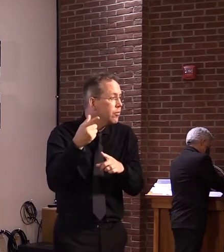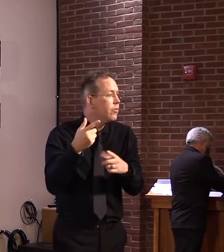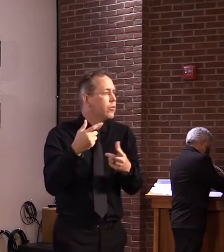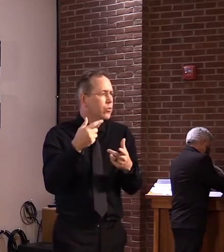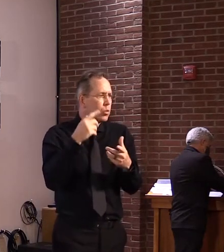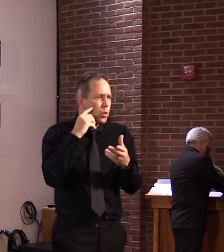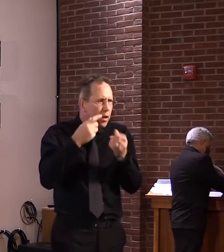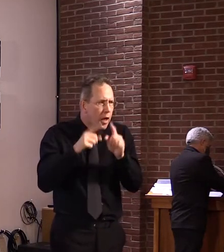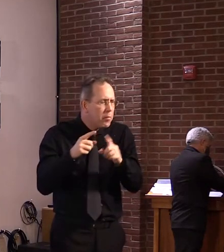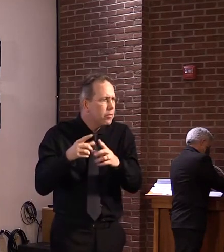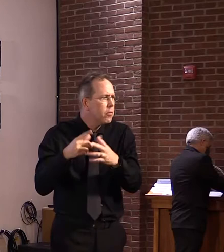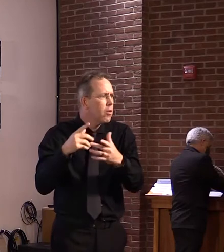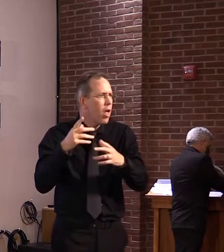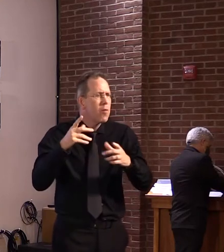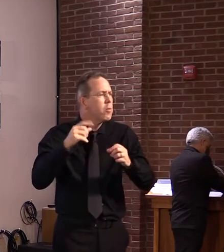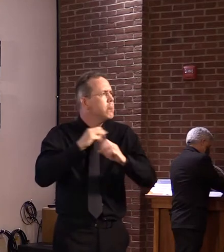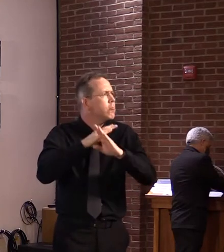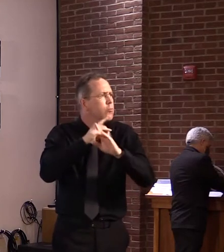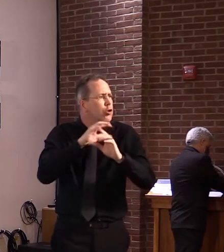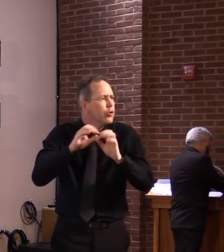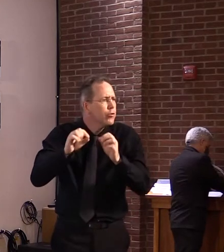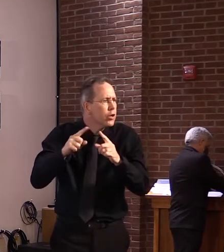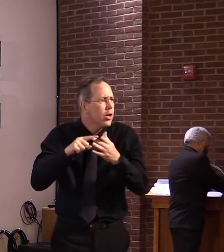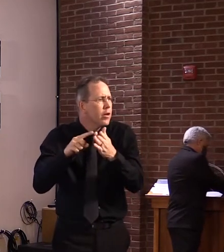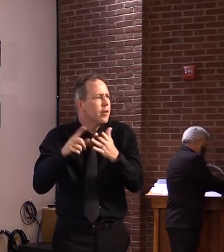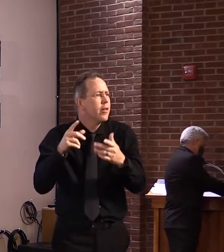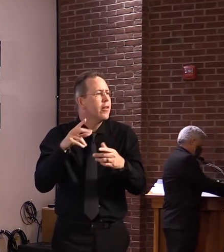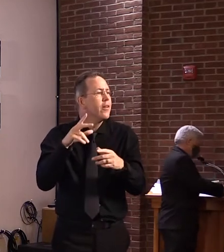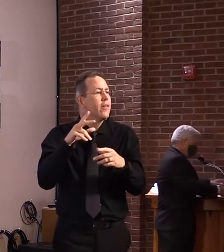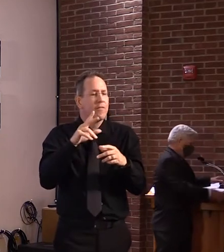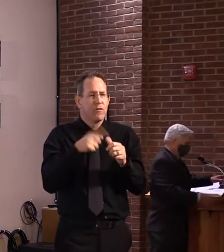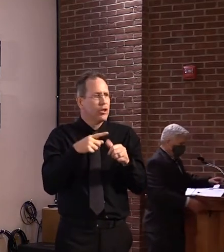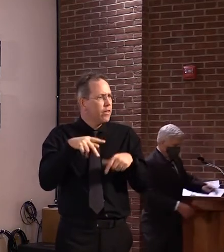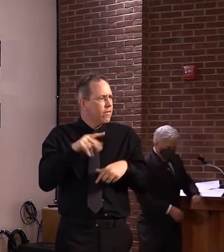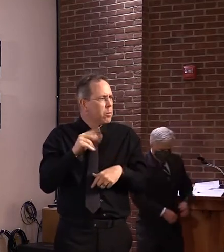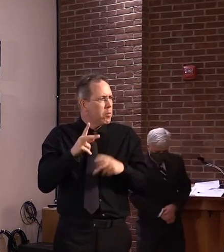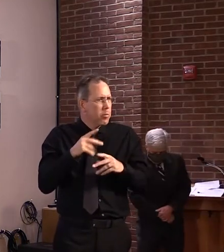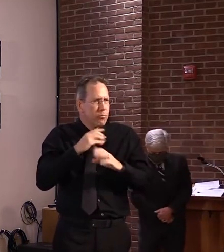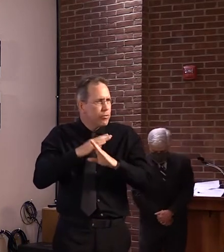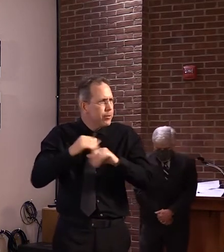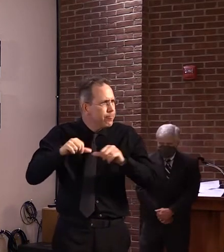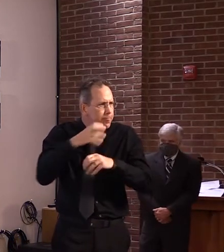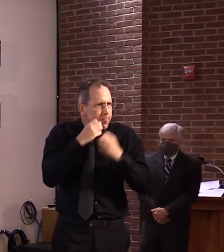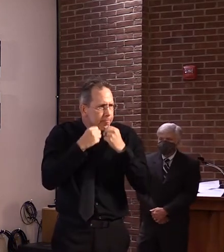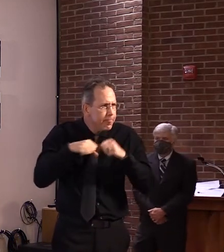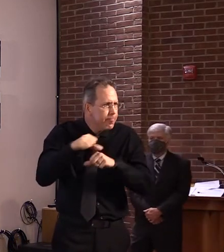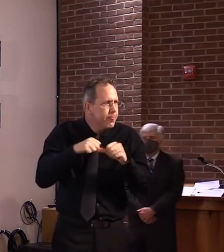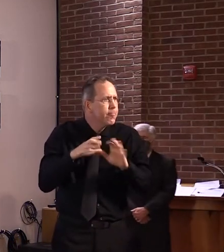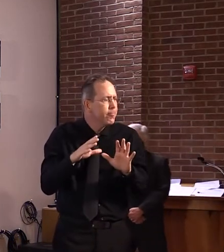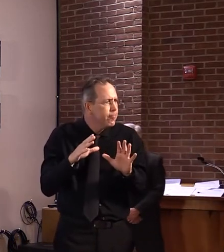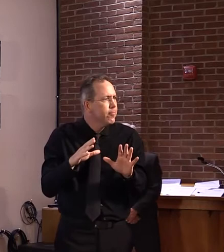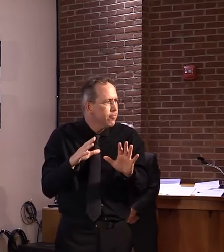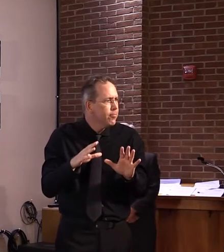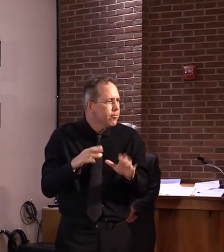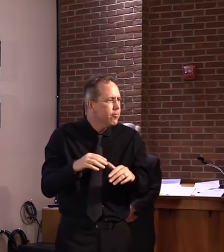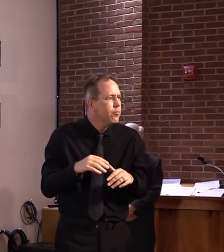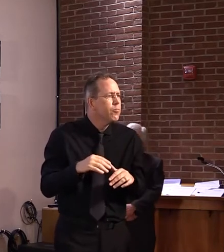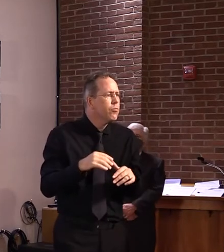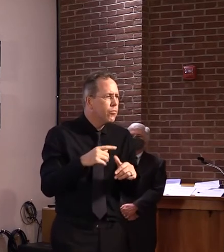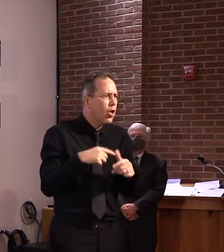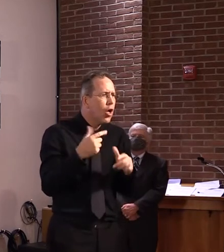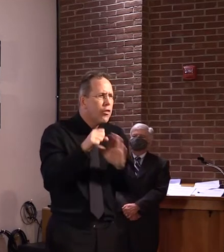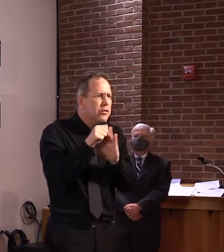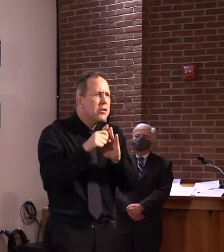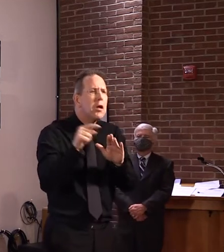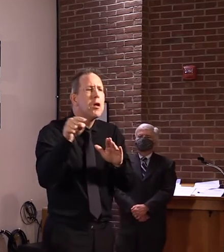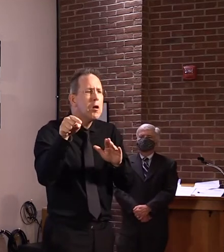Vermont to Vermonters first, but I believe that there is still a demand to come to Vermont because of our,